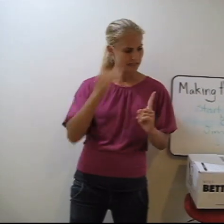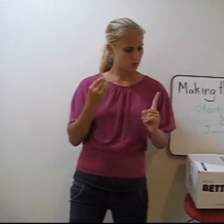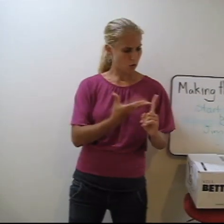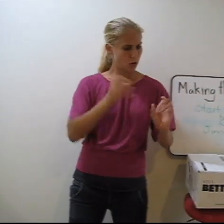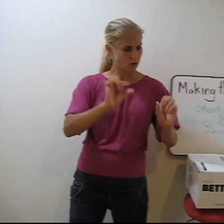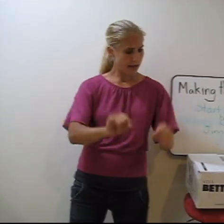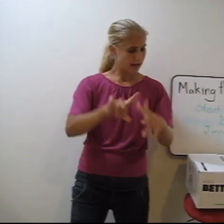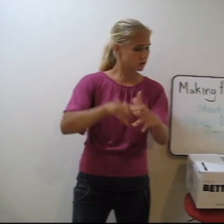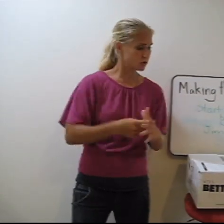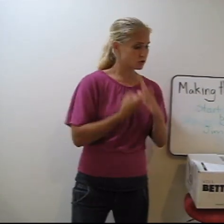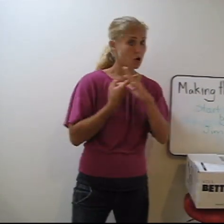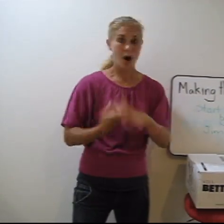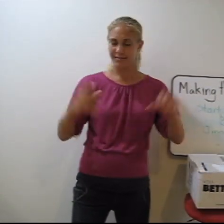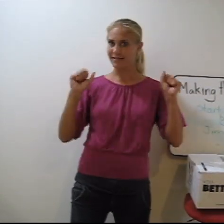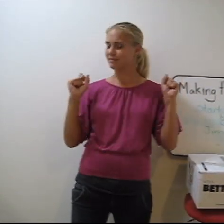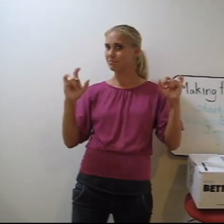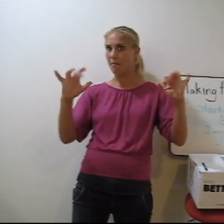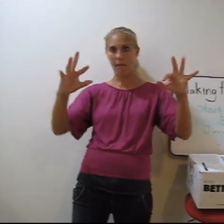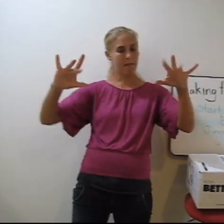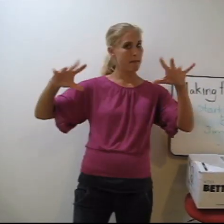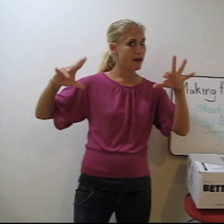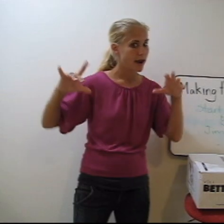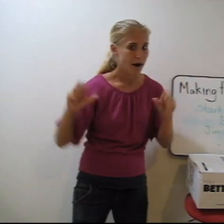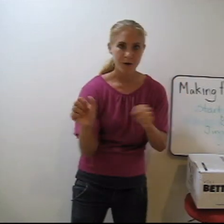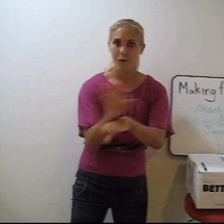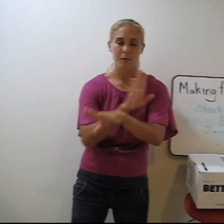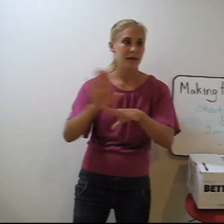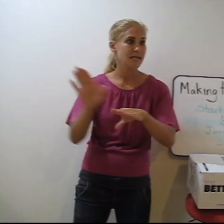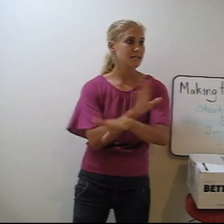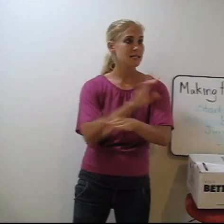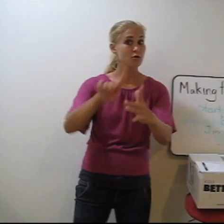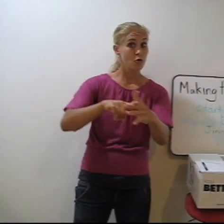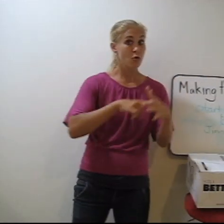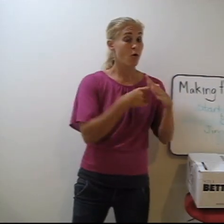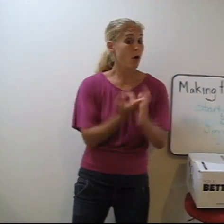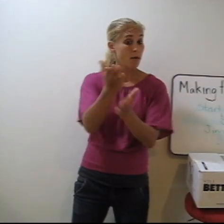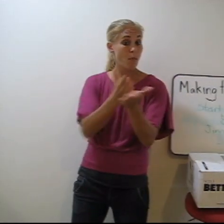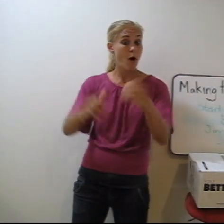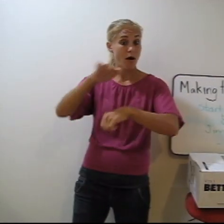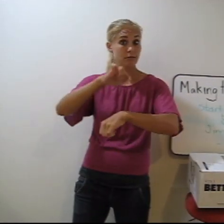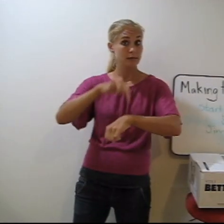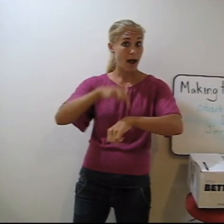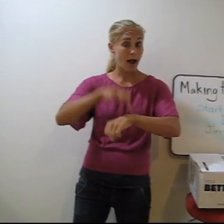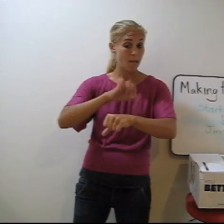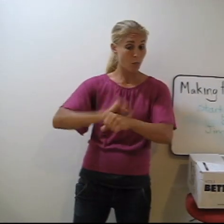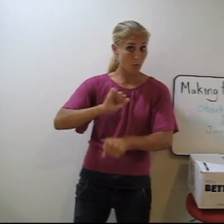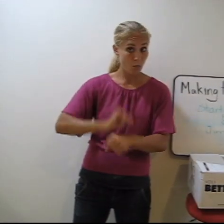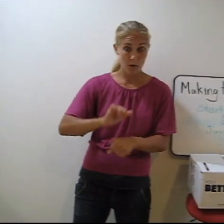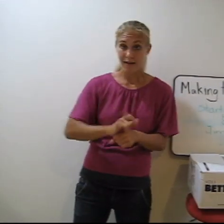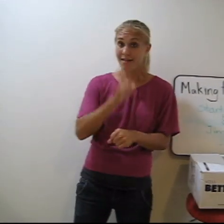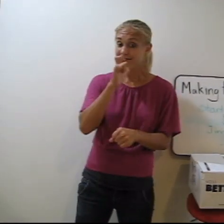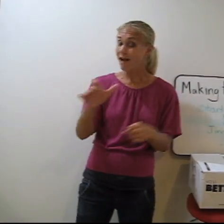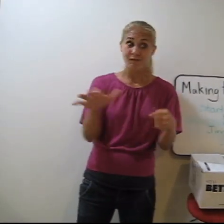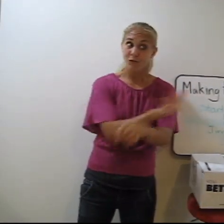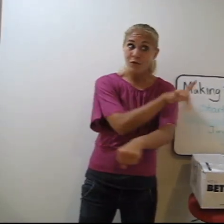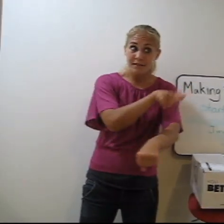this miracle working business part-time. You don't have to go full-time, you can start part-time.